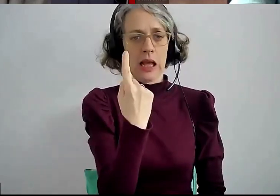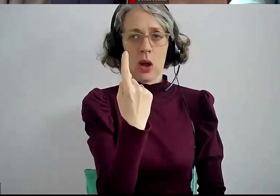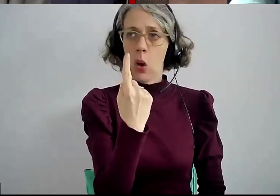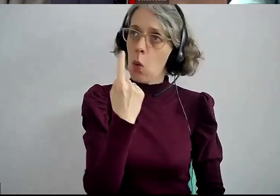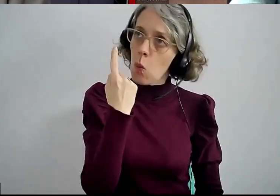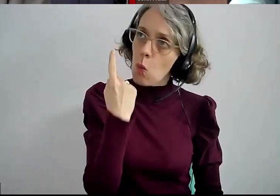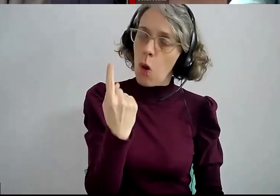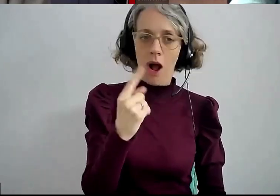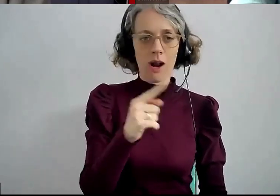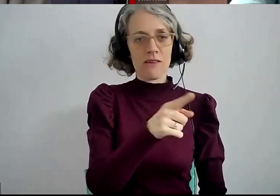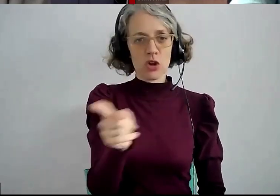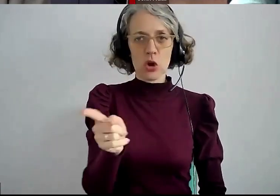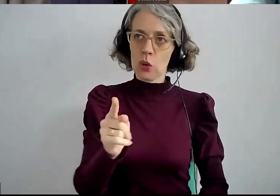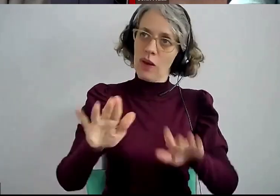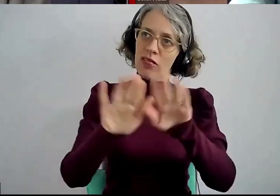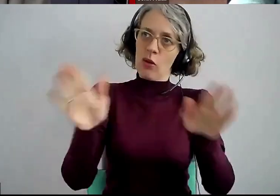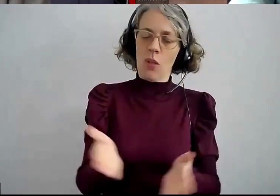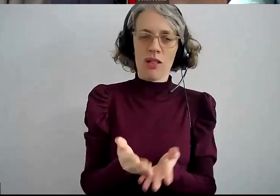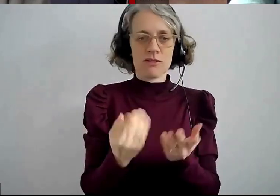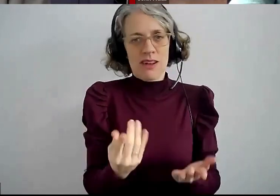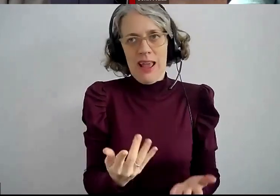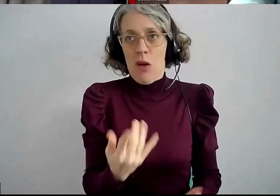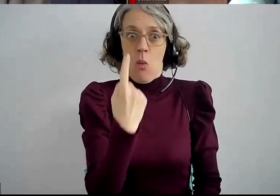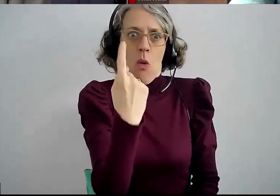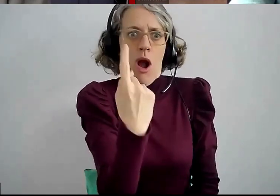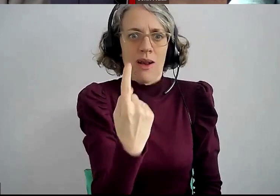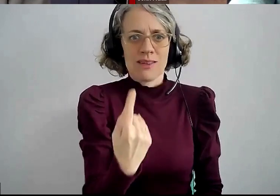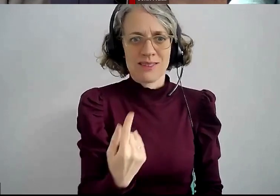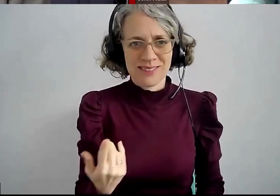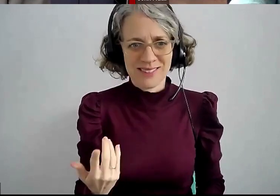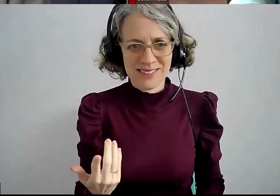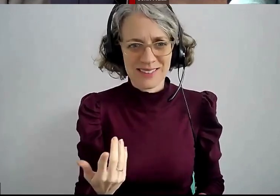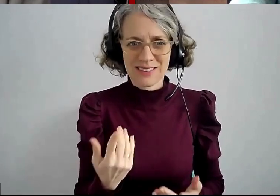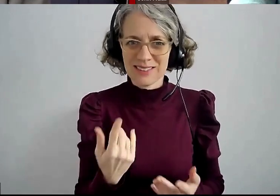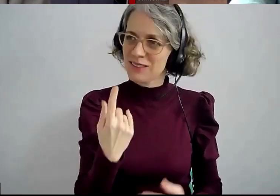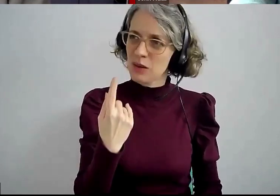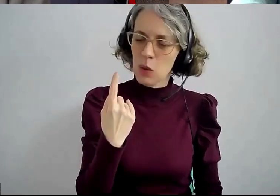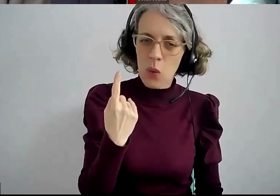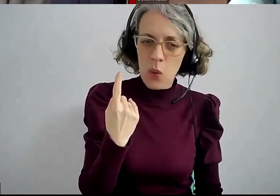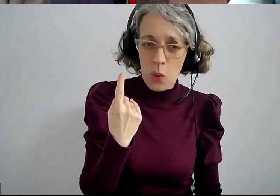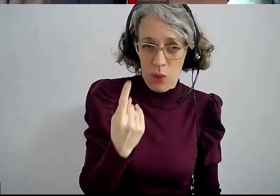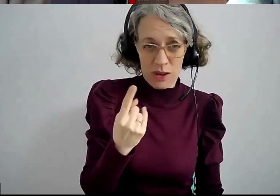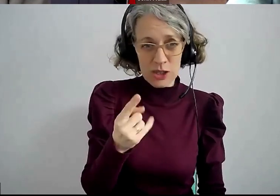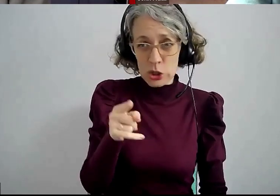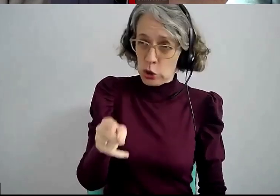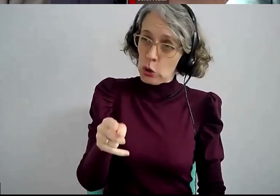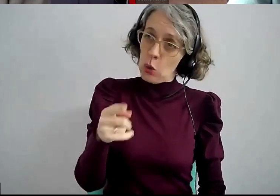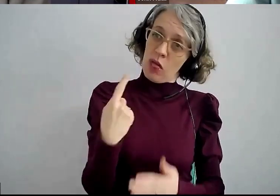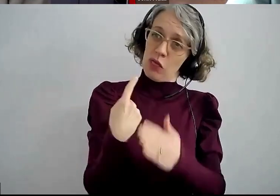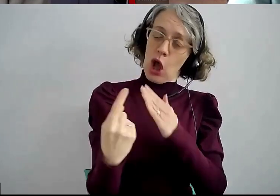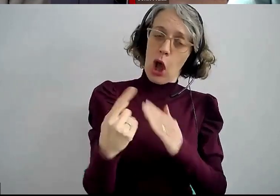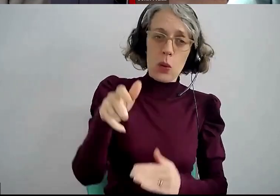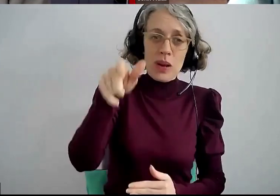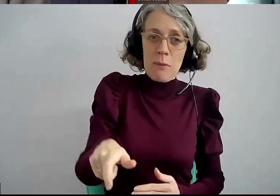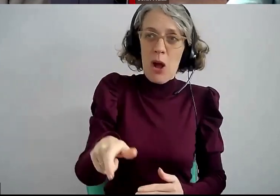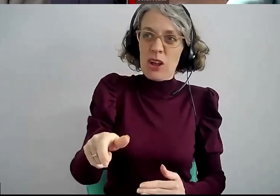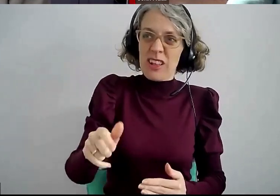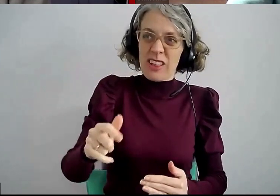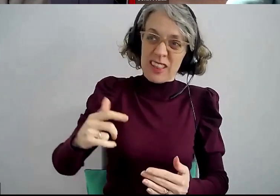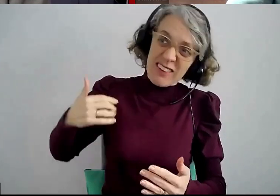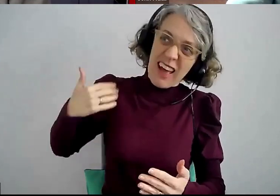the world today. There's only one of you you're the only person that's ever